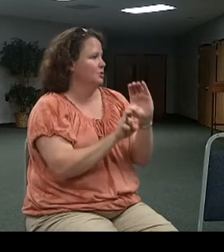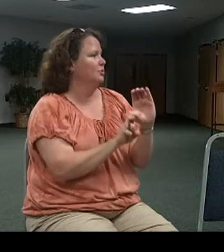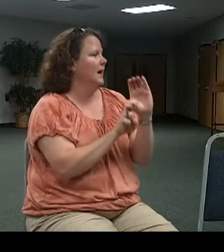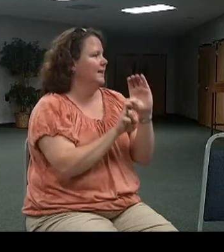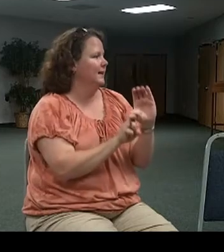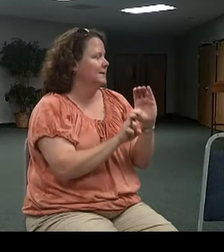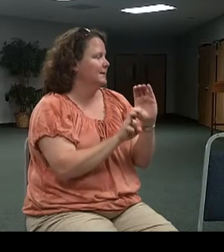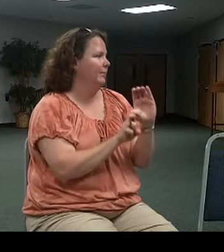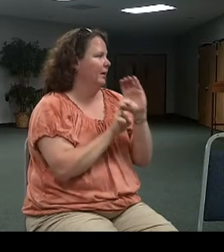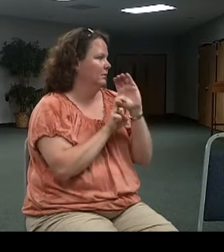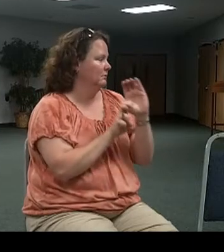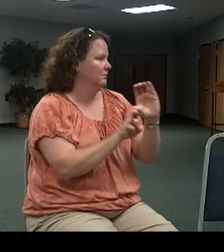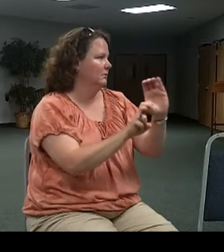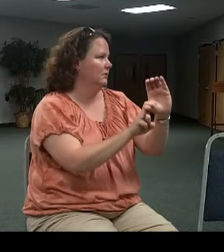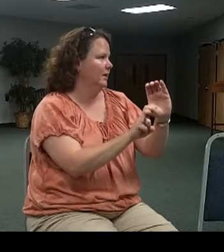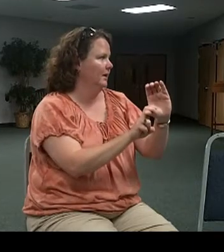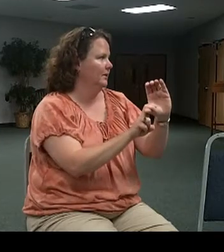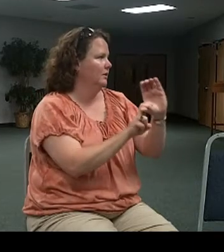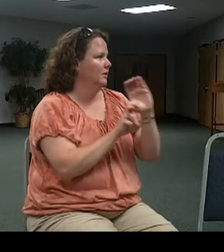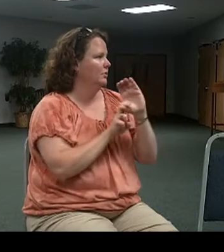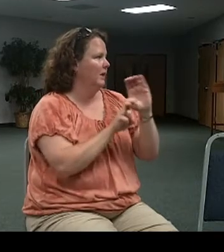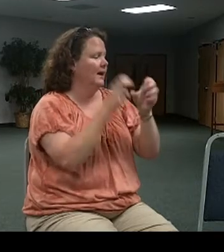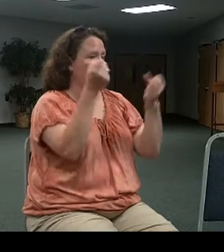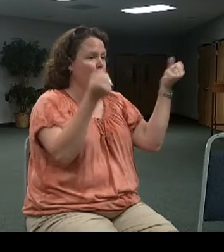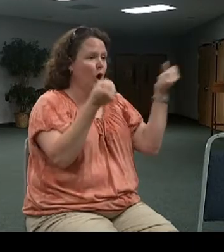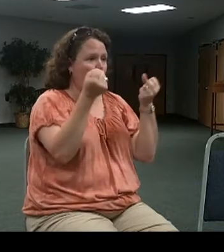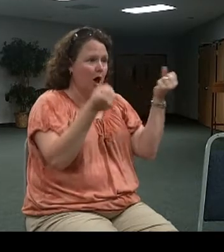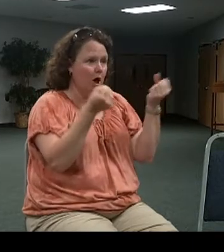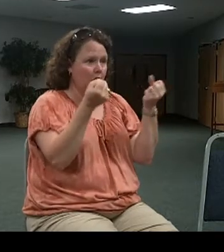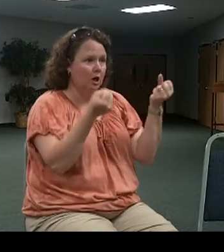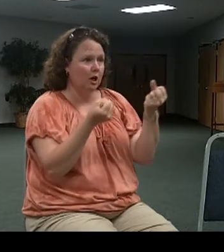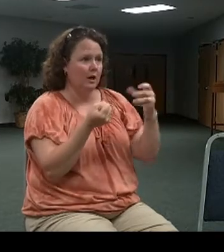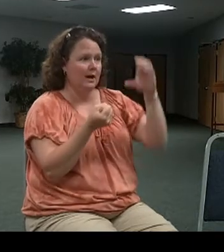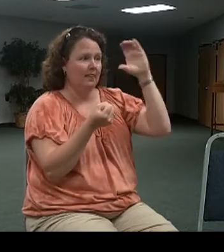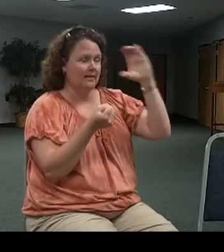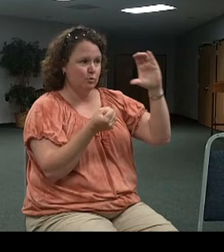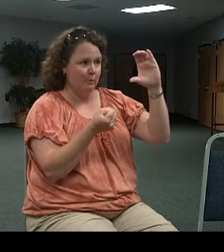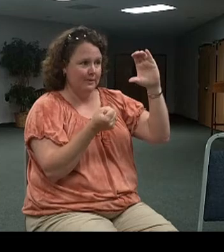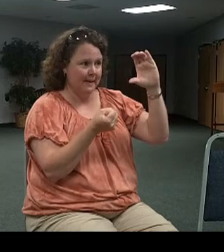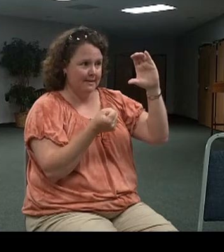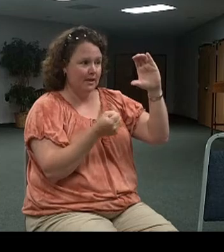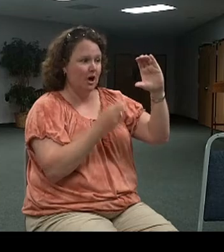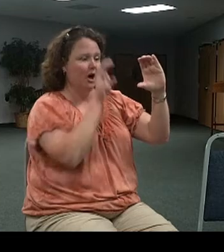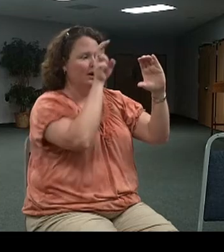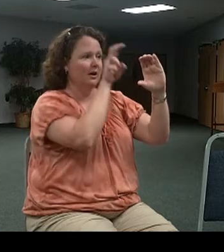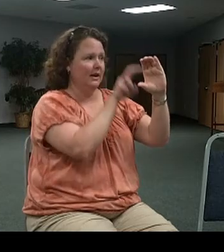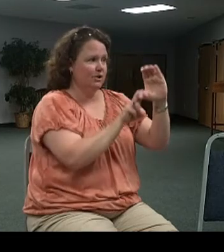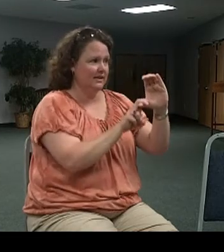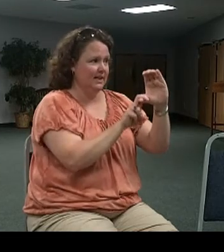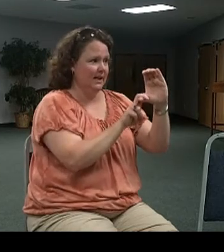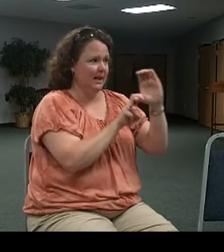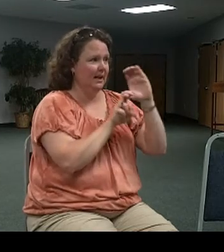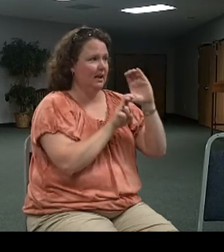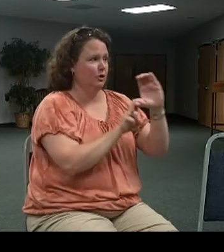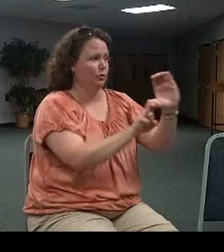to ride in something. Okay. Riding in a car, this represents the car, and you're sitting in it, and you're